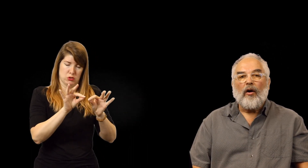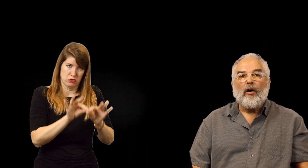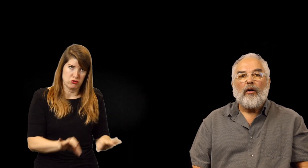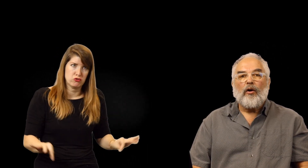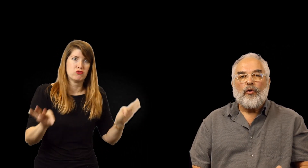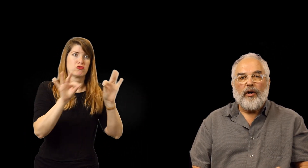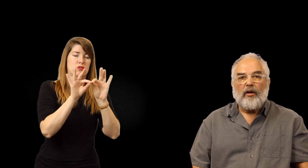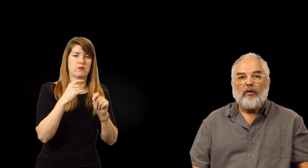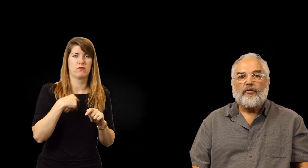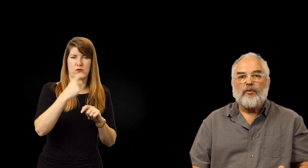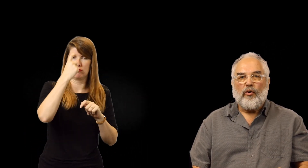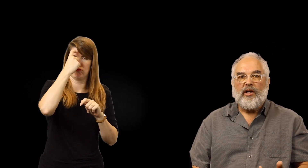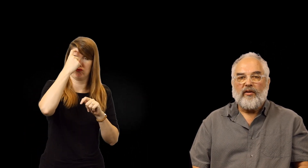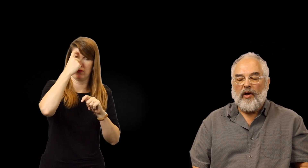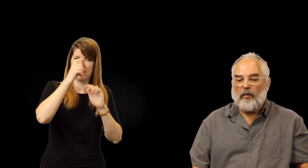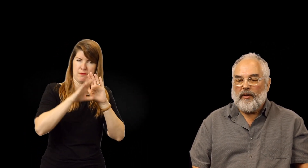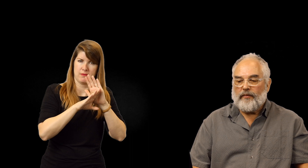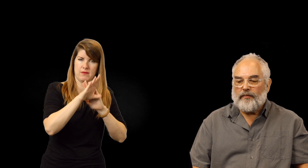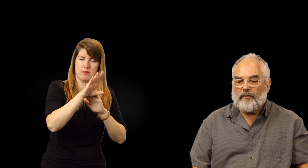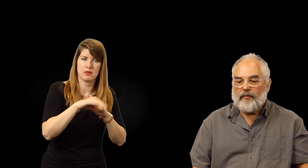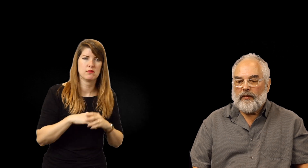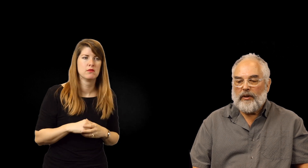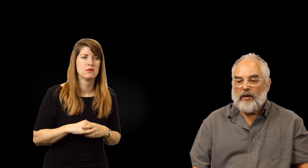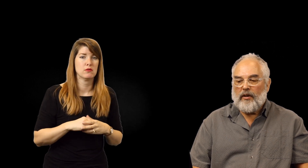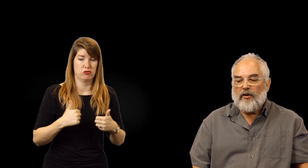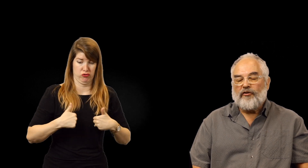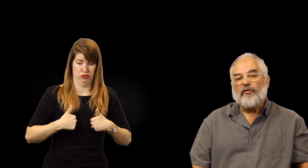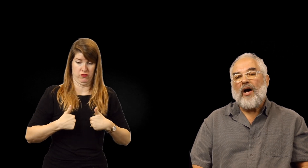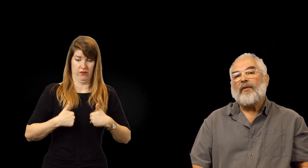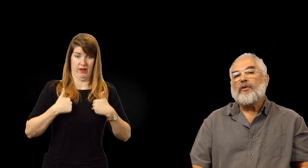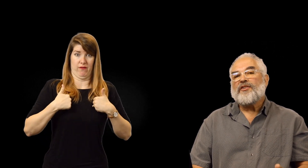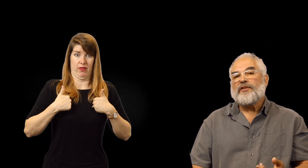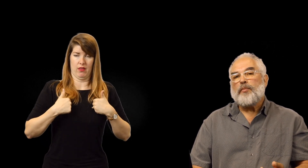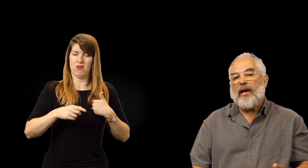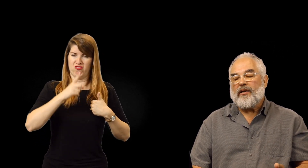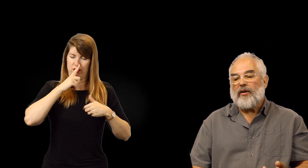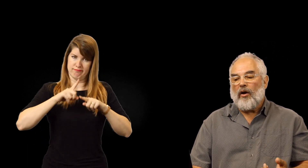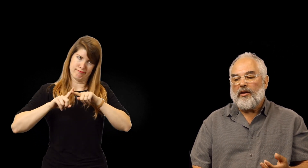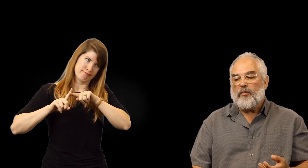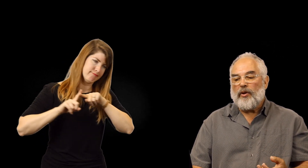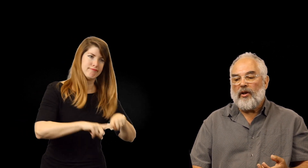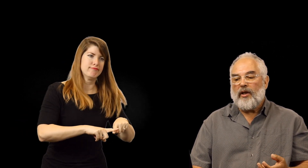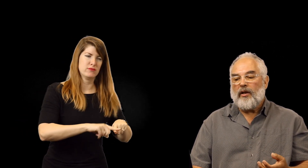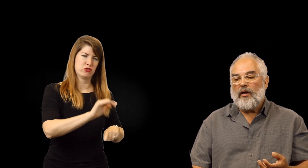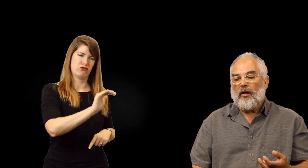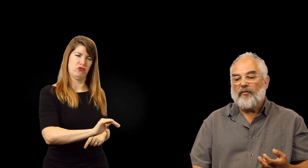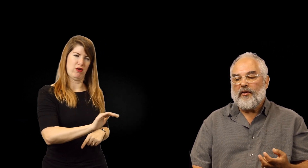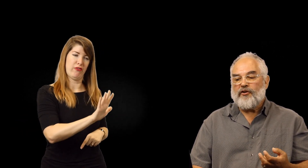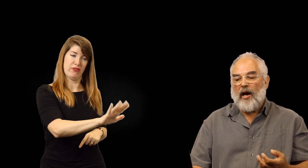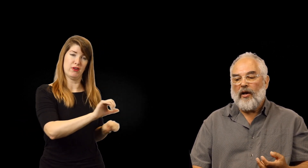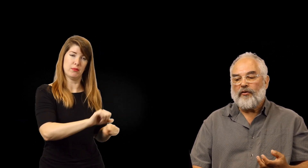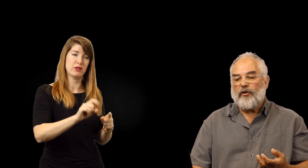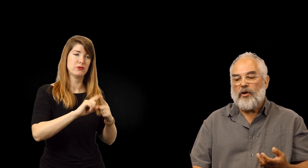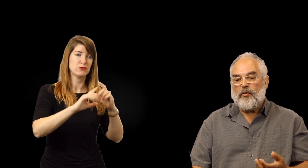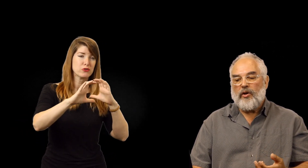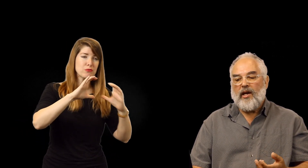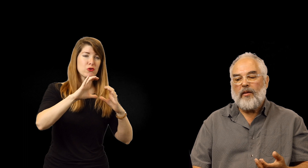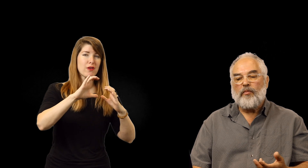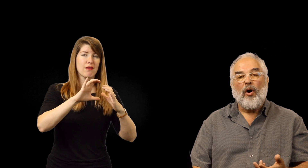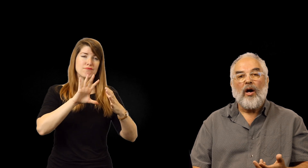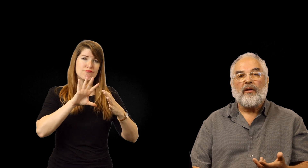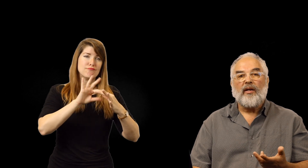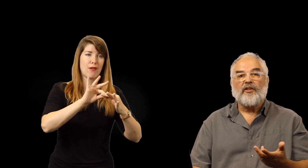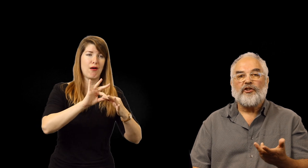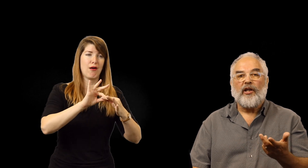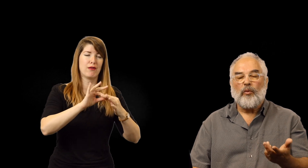Relationships are critical to brain development. Survival is dependent on the ability of the child to